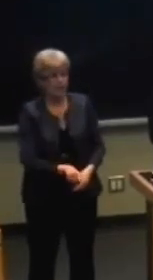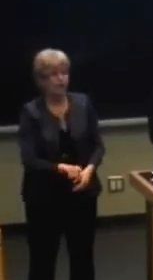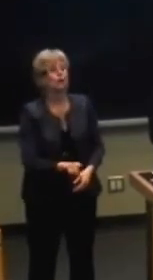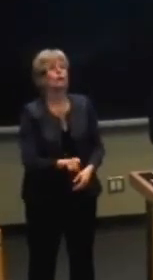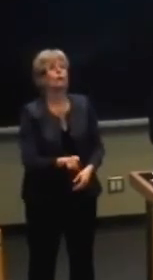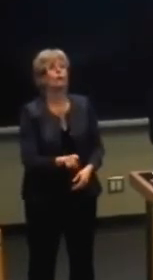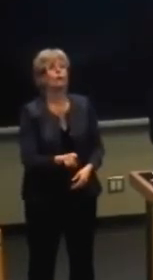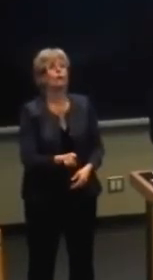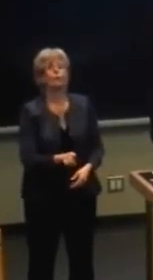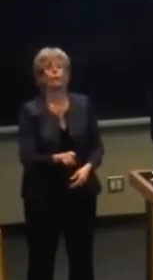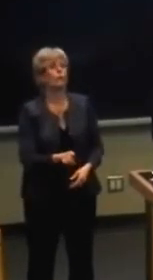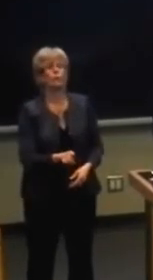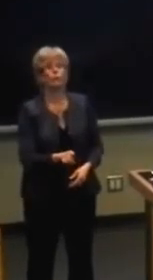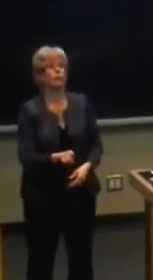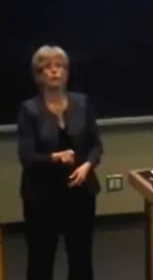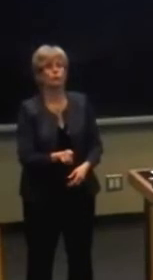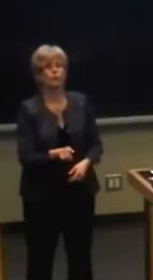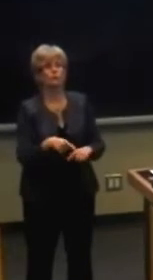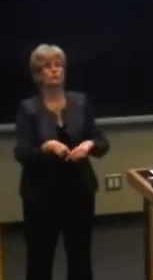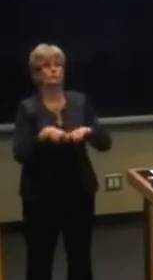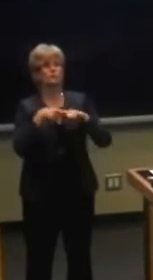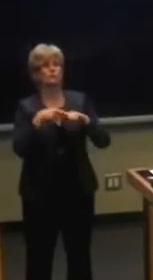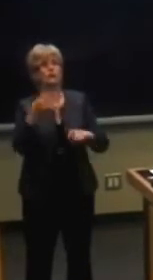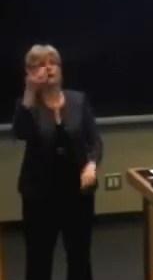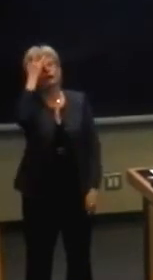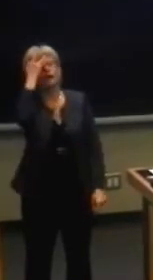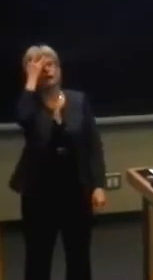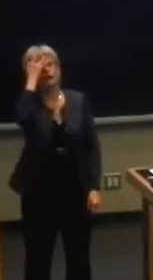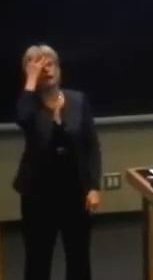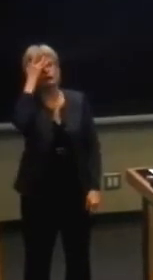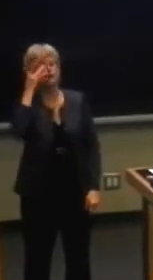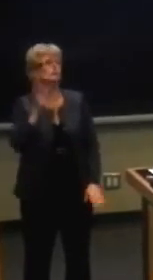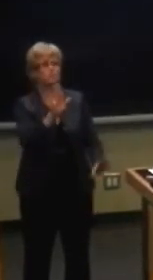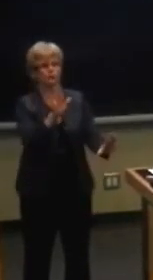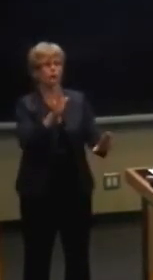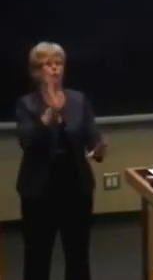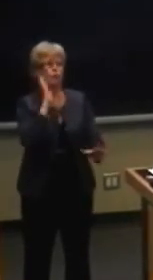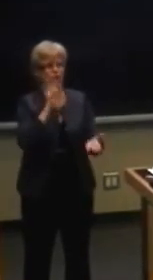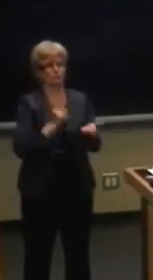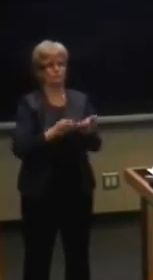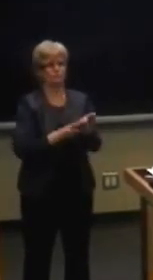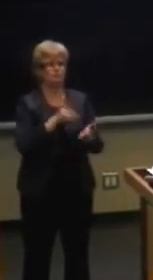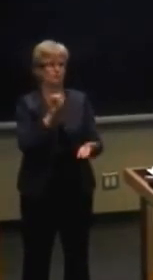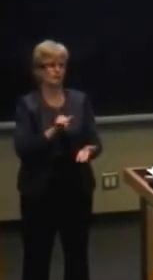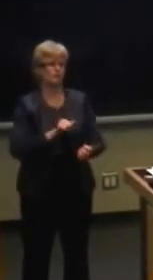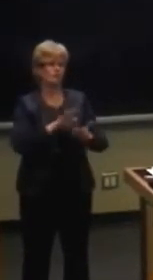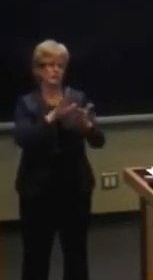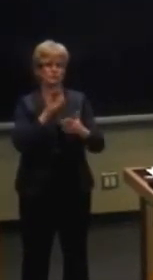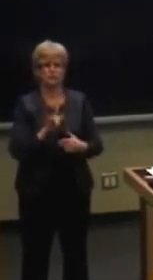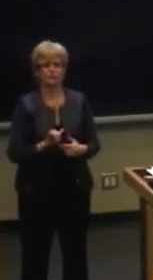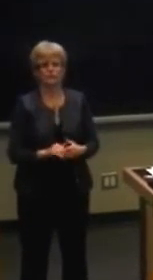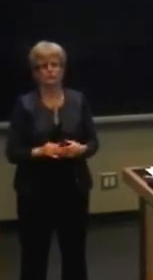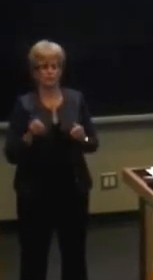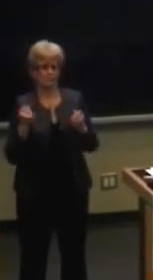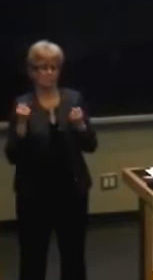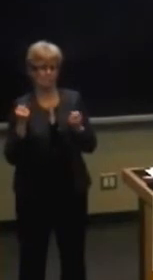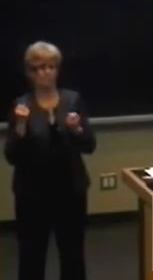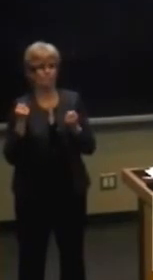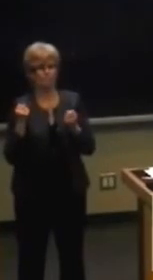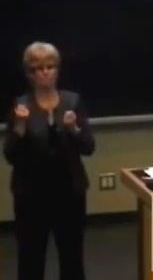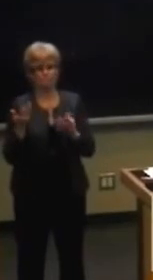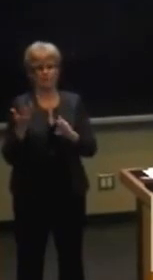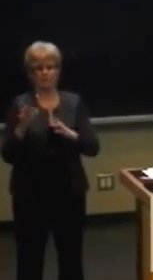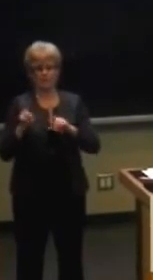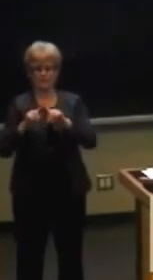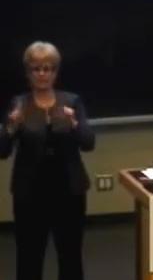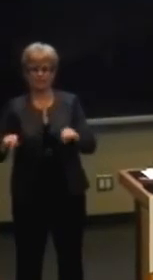out that certain service is suspended. How annoying is that? We are going to address that. We have got a whole bunch of signs ready to